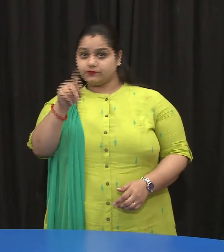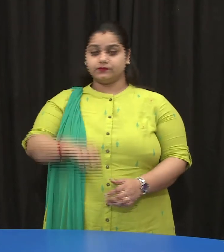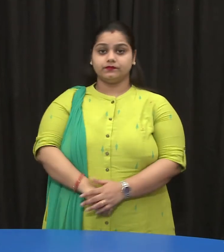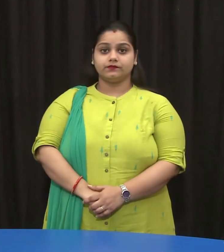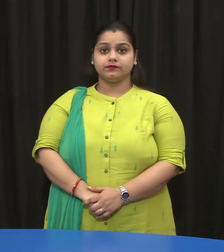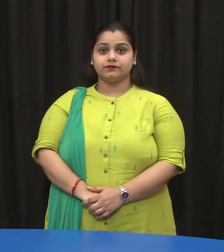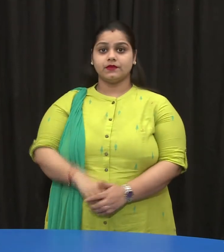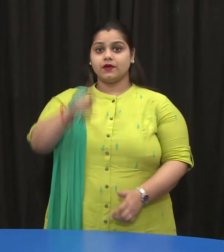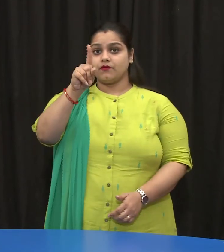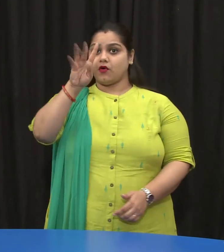14,